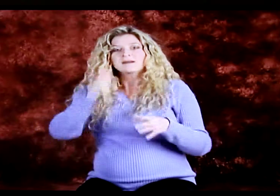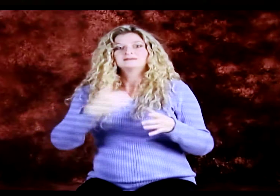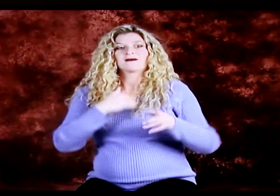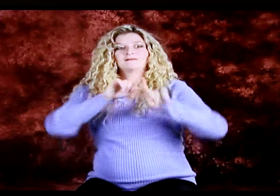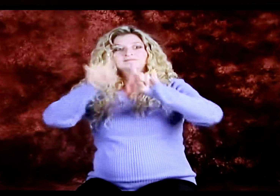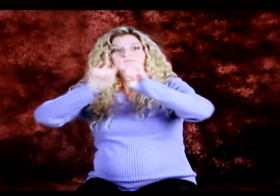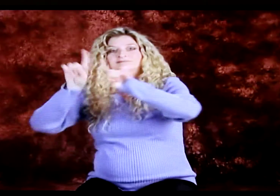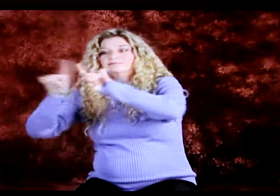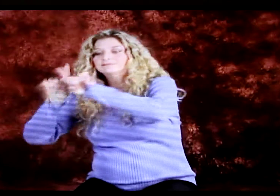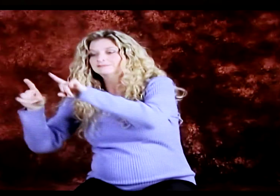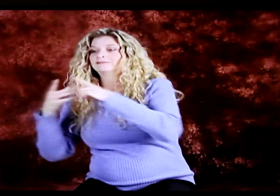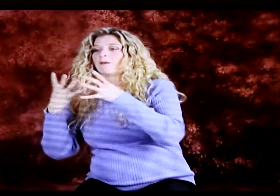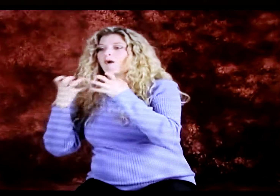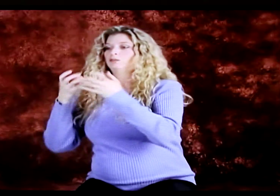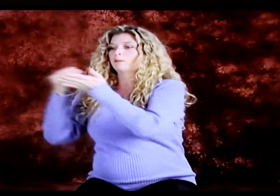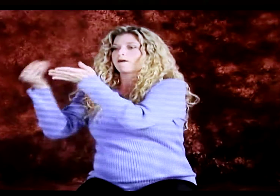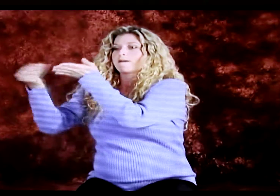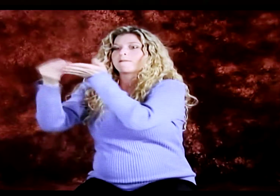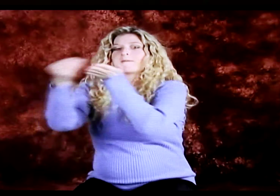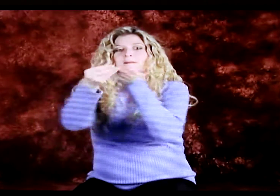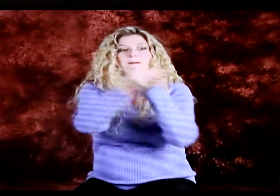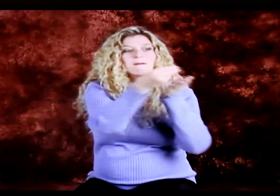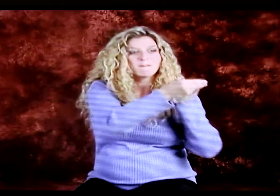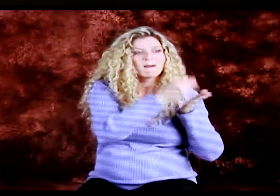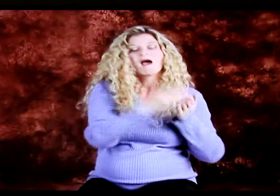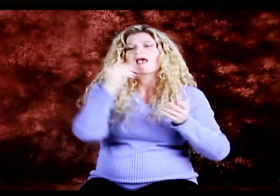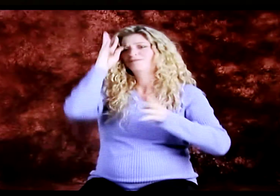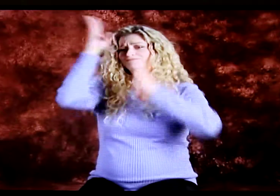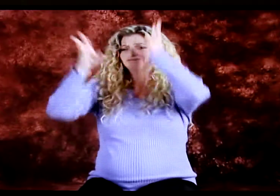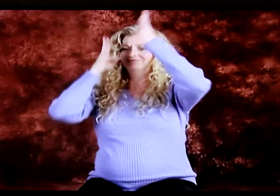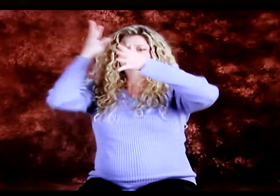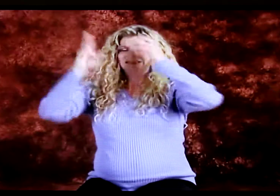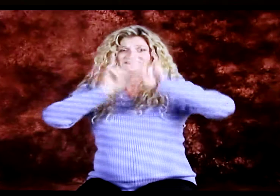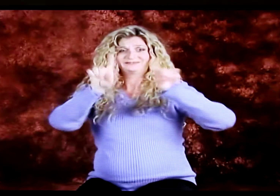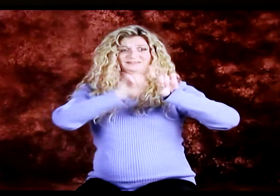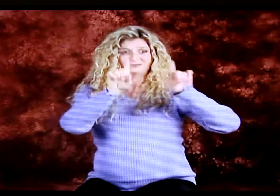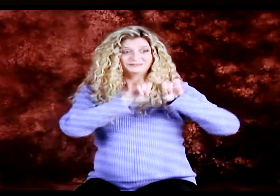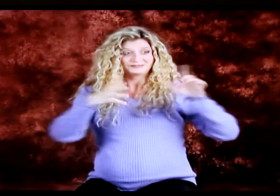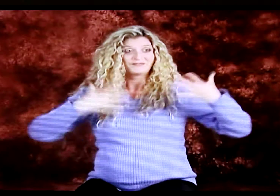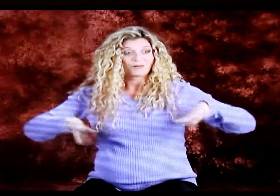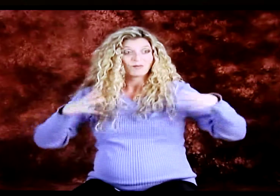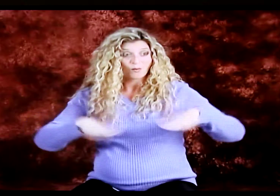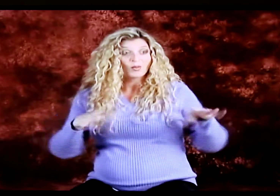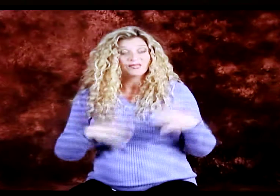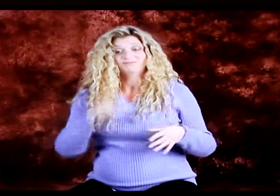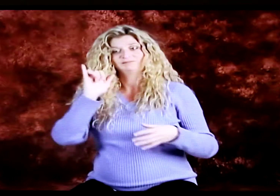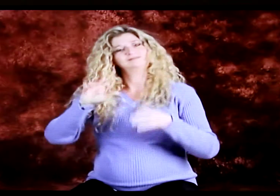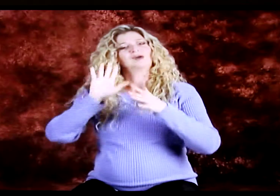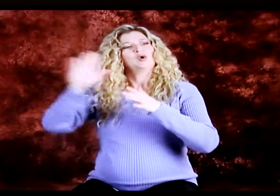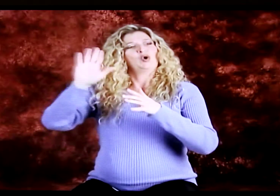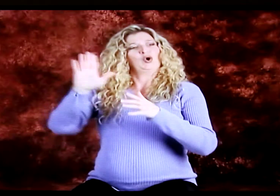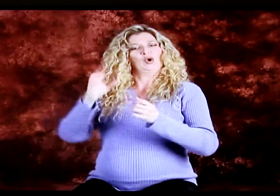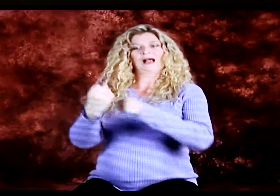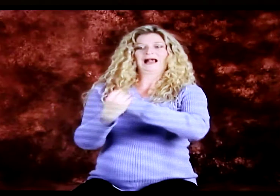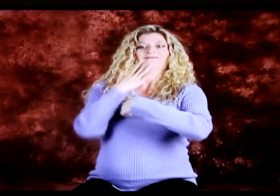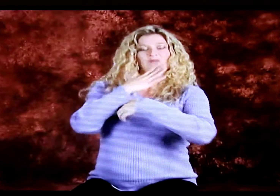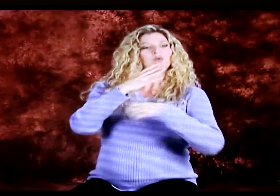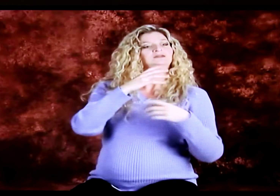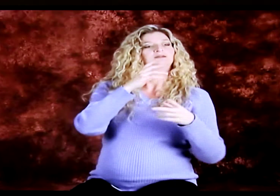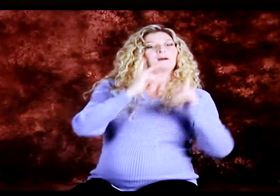wanted the finest clothes. She demanded them, and she would buy all these different things and want all different kinds of fabrics, and it